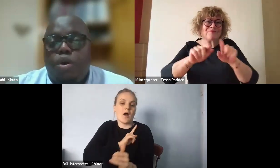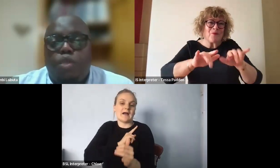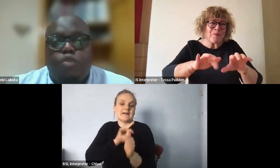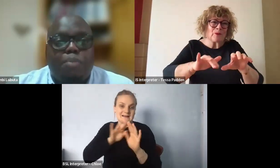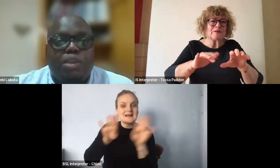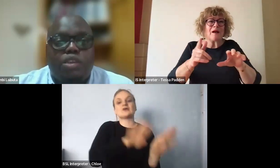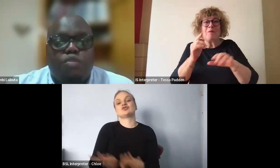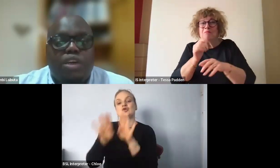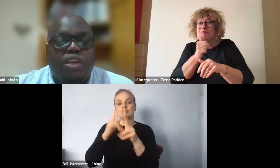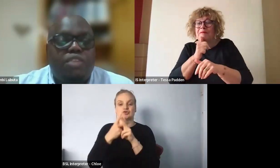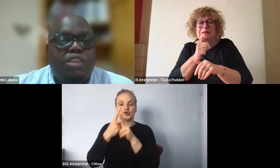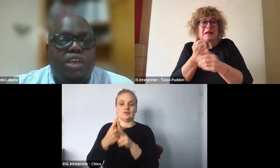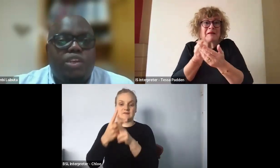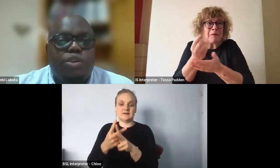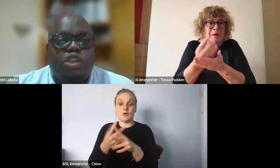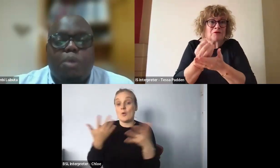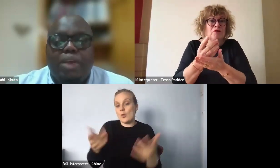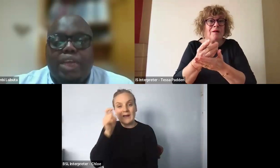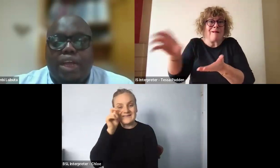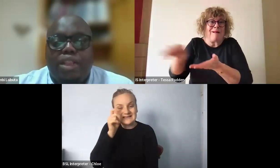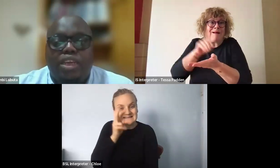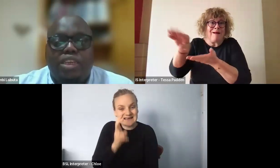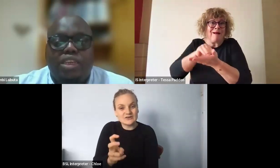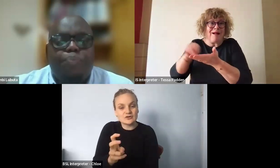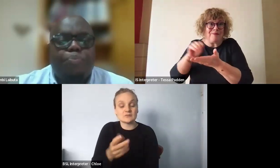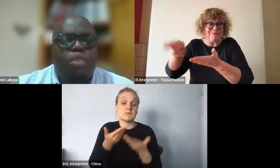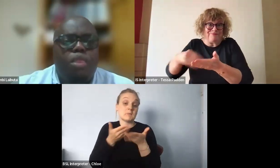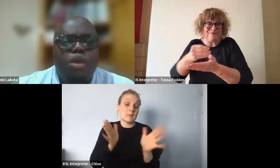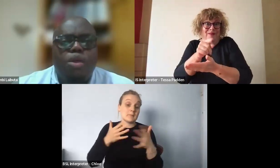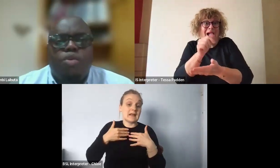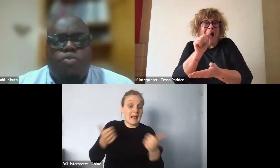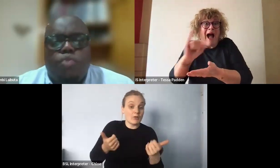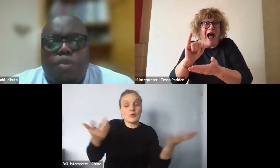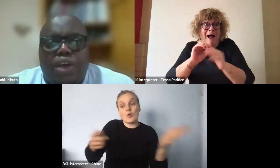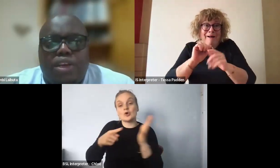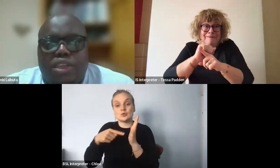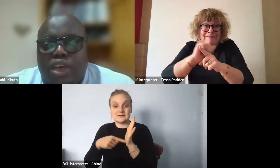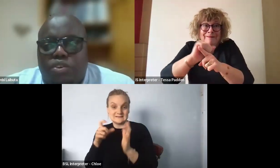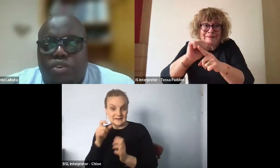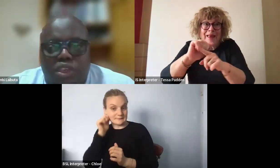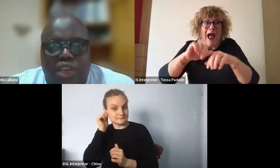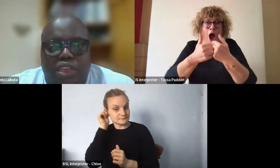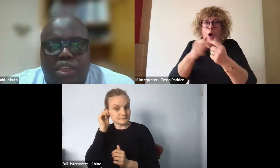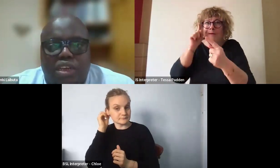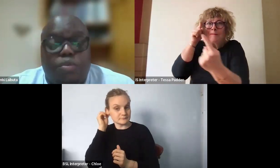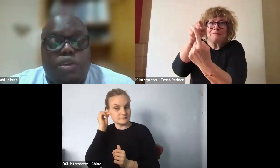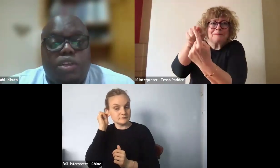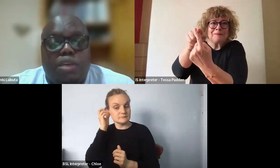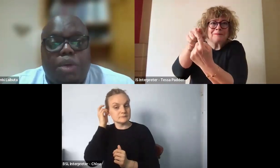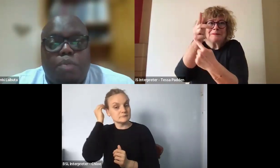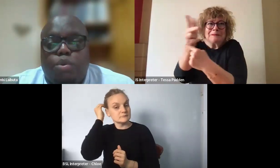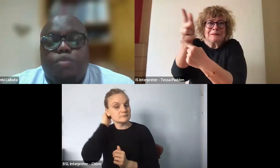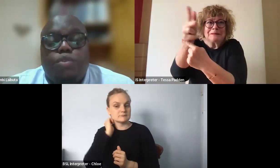security or for purposes of investigations, public health, etc. So you'll find in these countries, there is, of